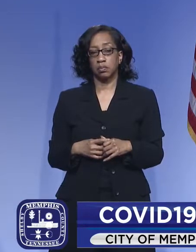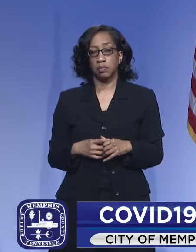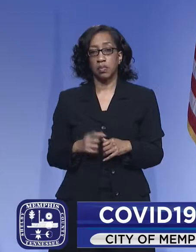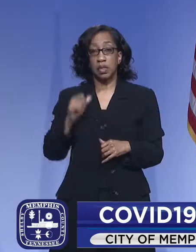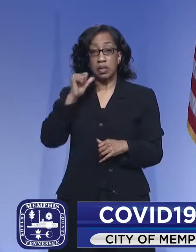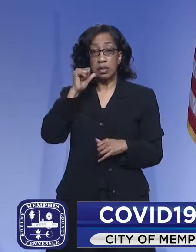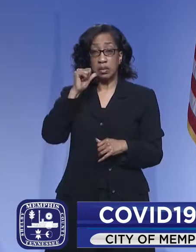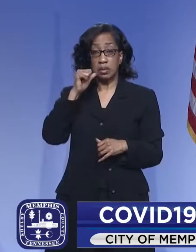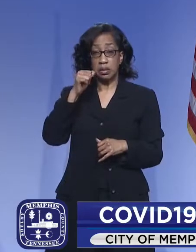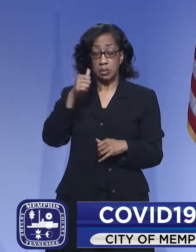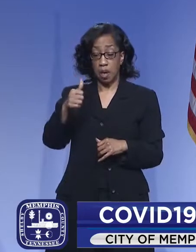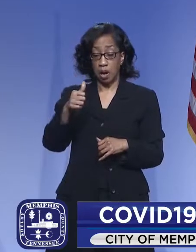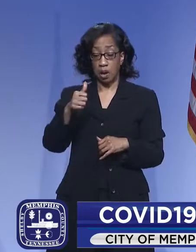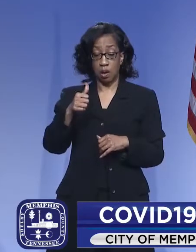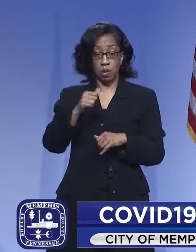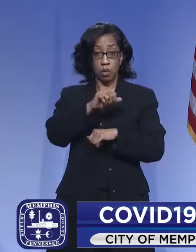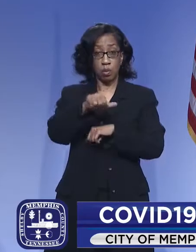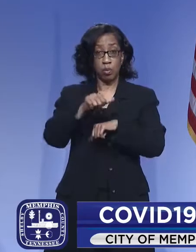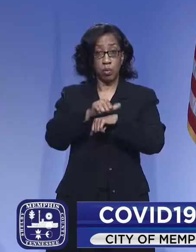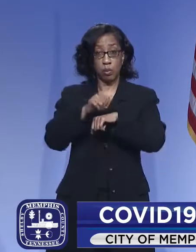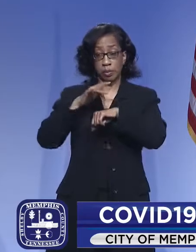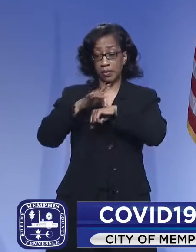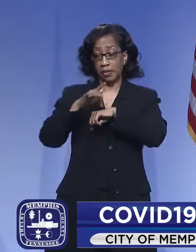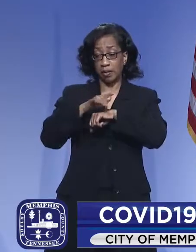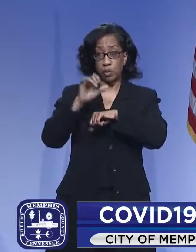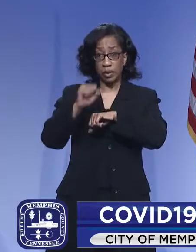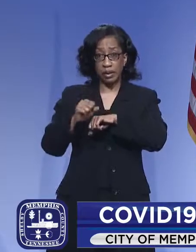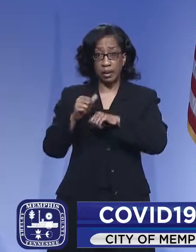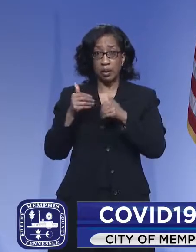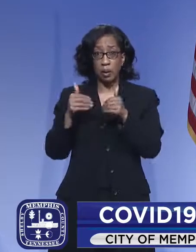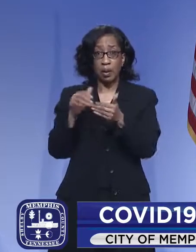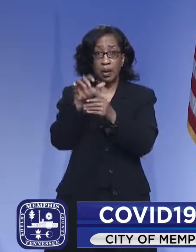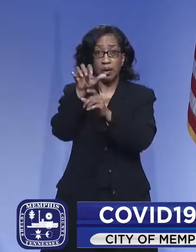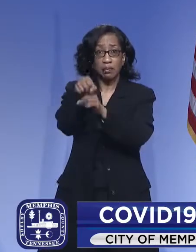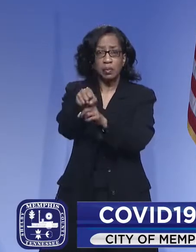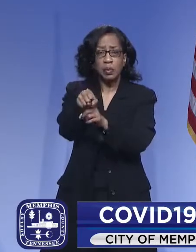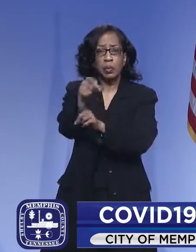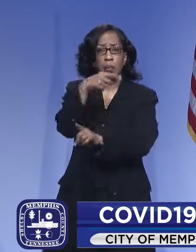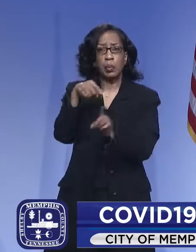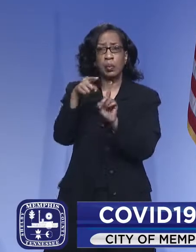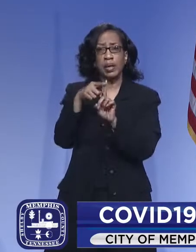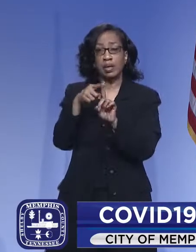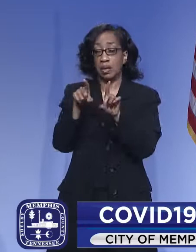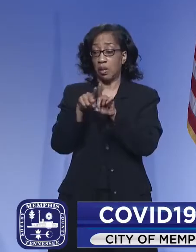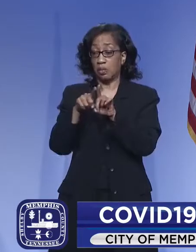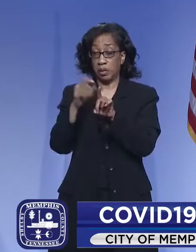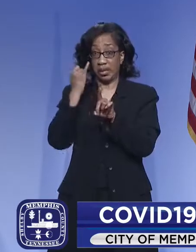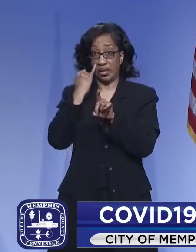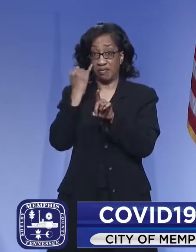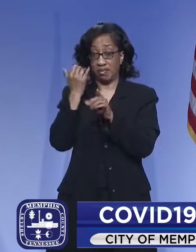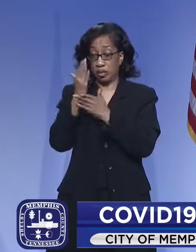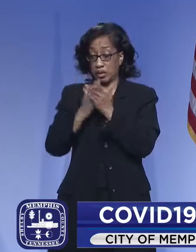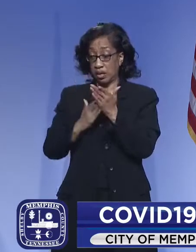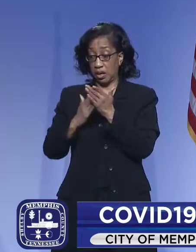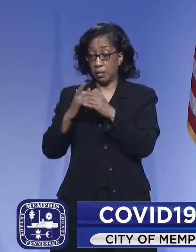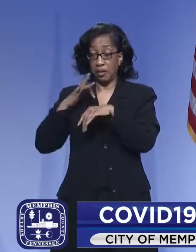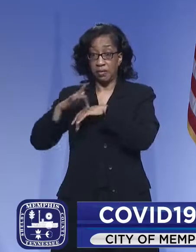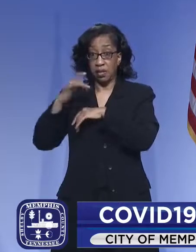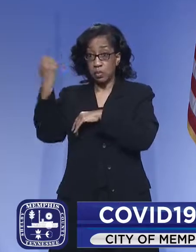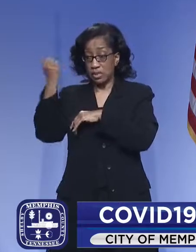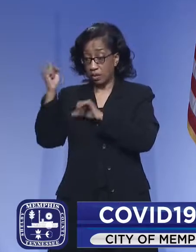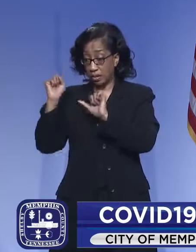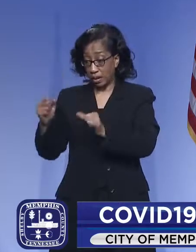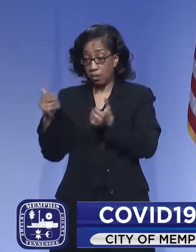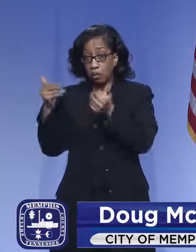tomorrow, time of day? And if there are still slots this Saturday, could people sign up for those when they become eligible tomorrow? And I'll follow